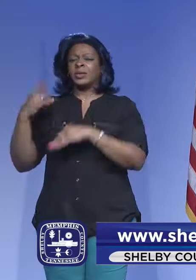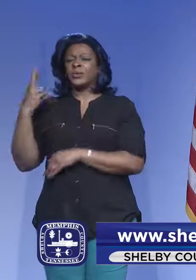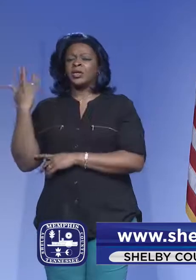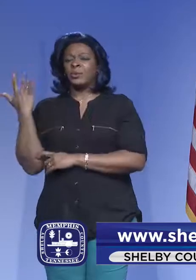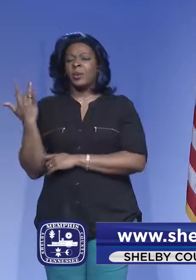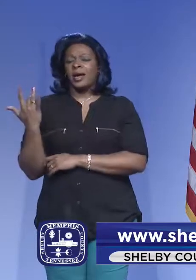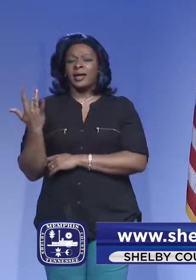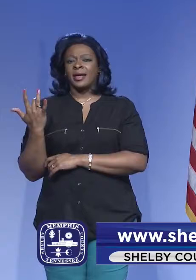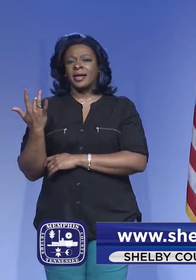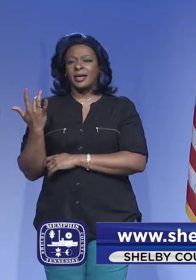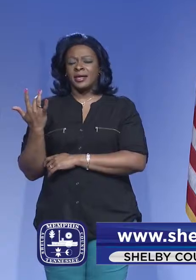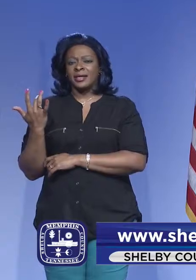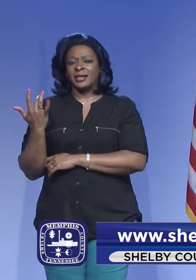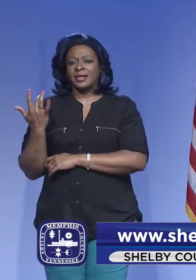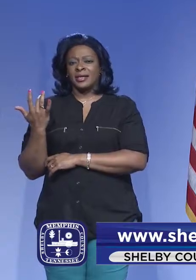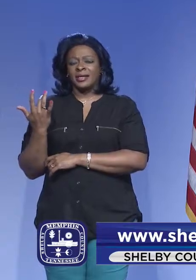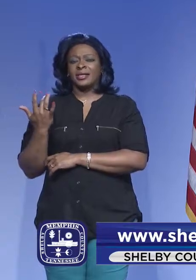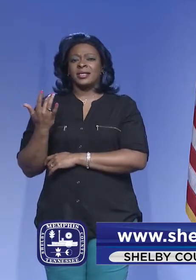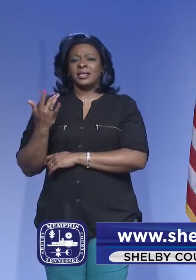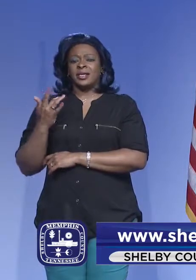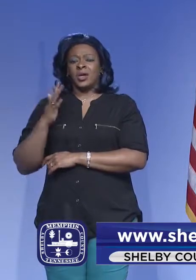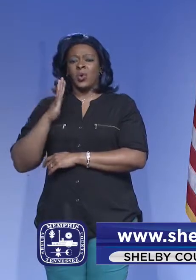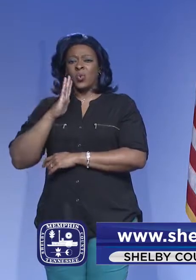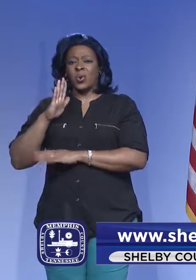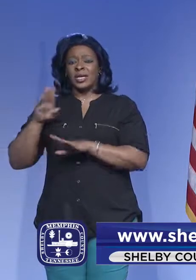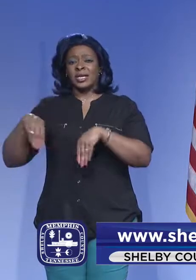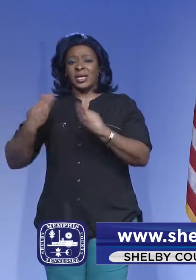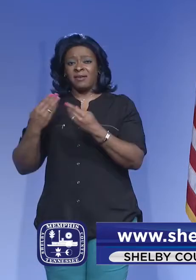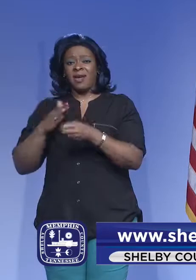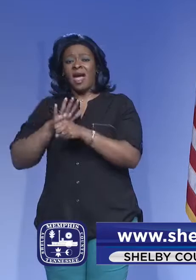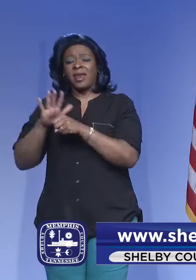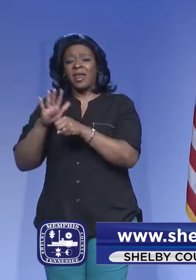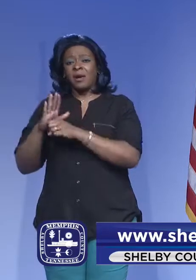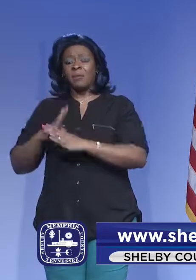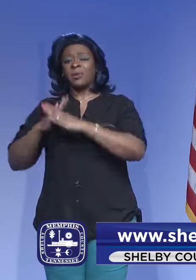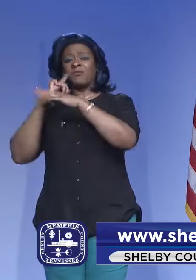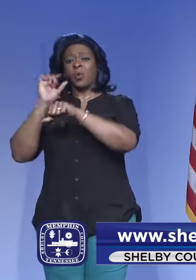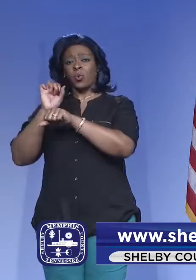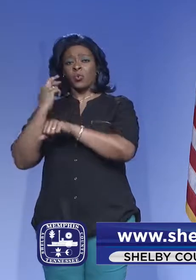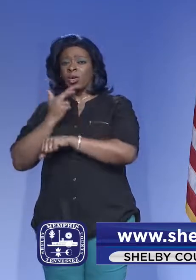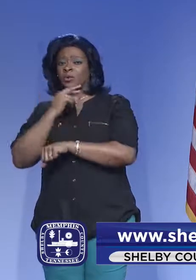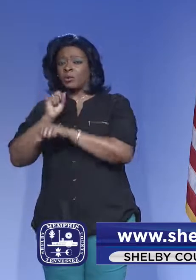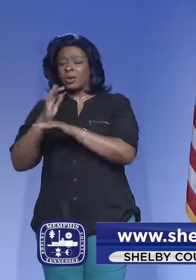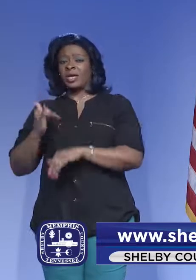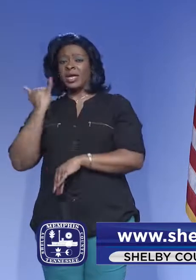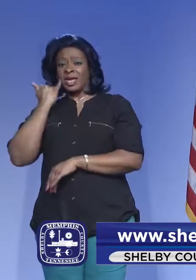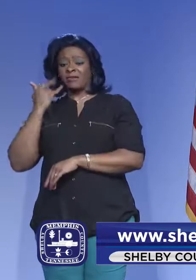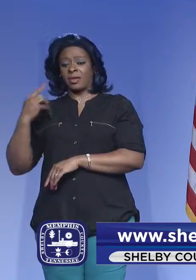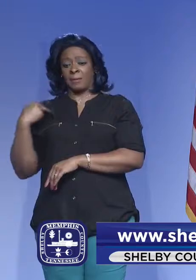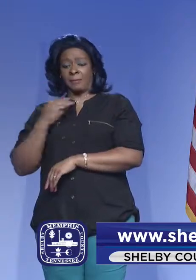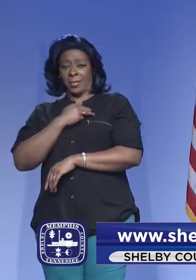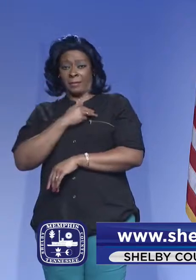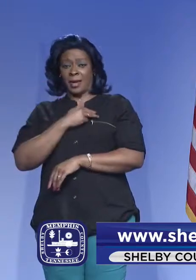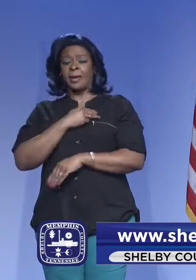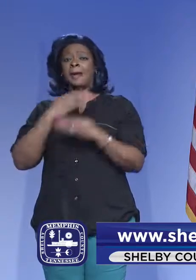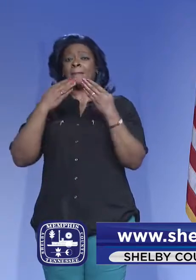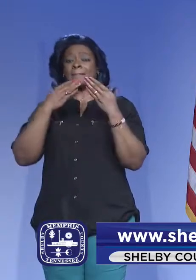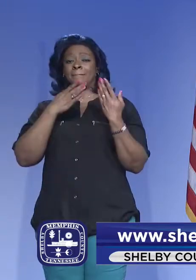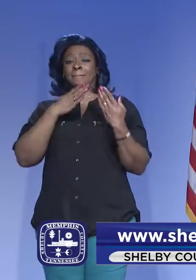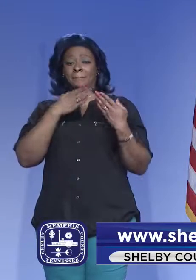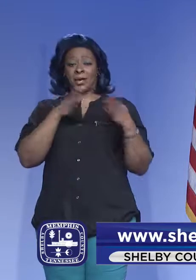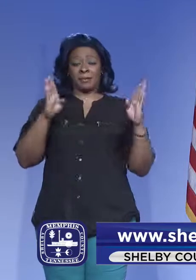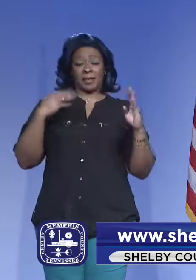why, would it afford enough protection to a restaurant employee if the members of the public are walking around